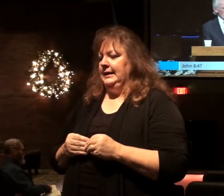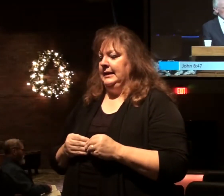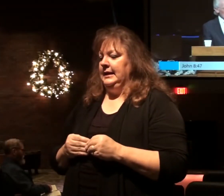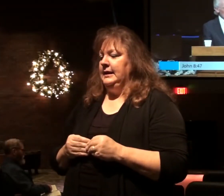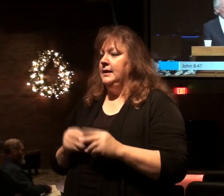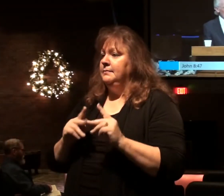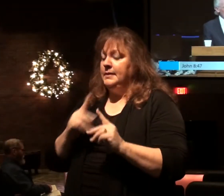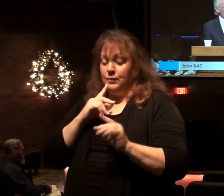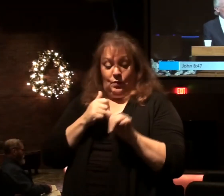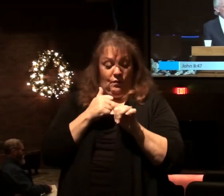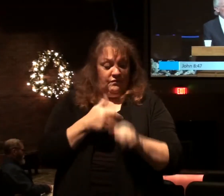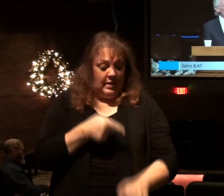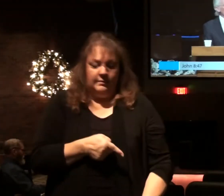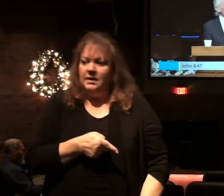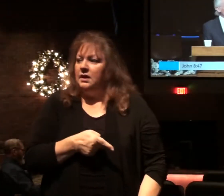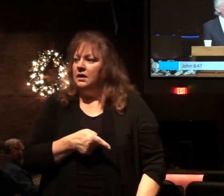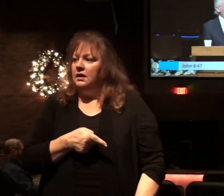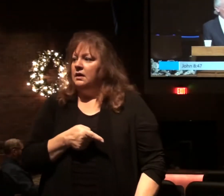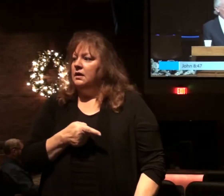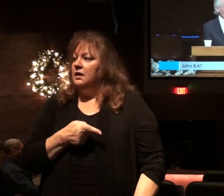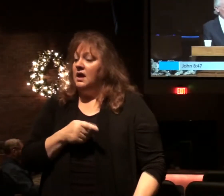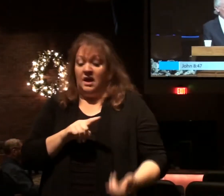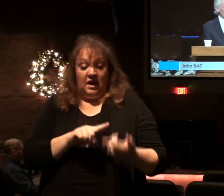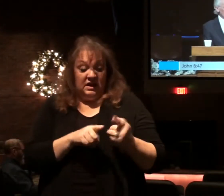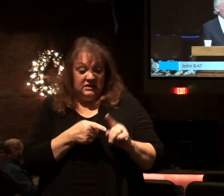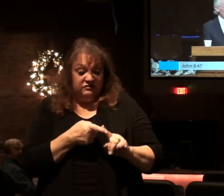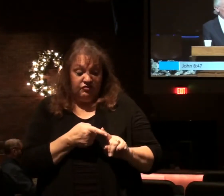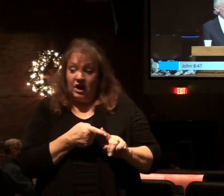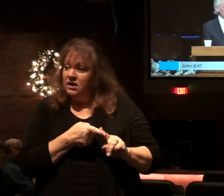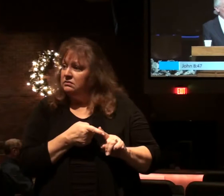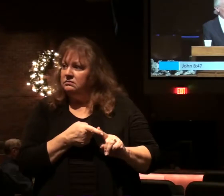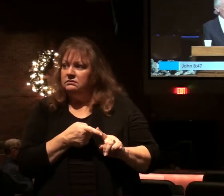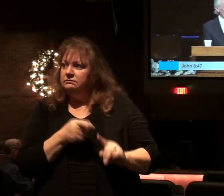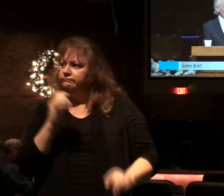The followers of the devil have no friend in the devil.